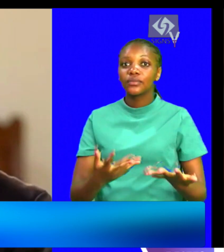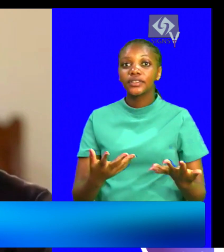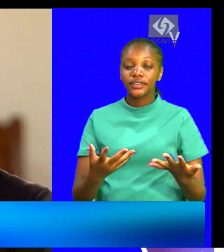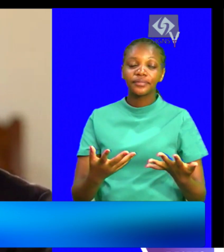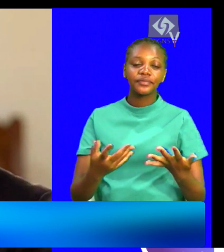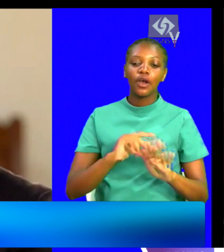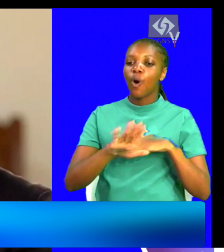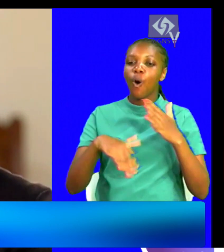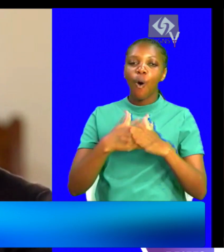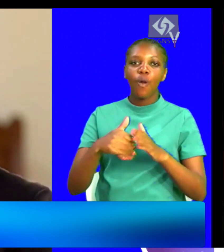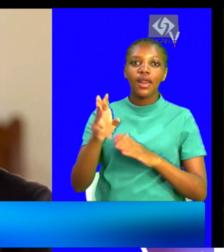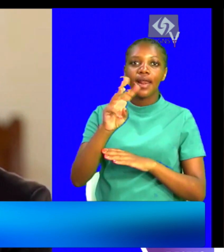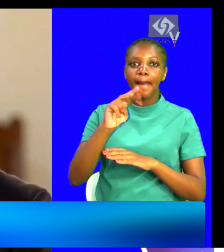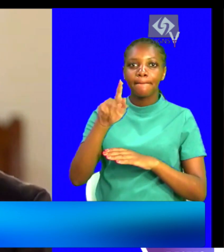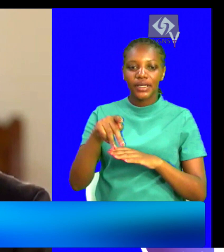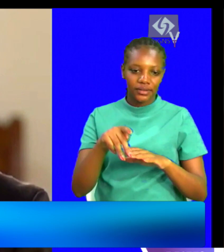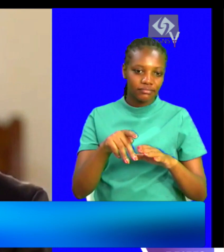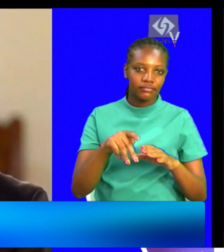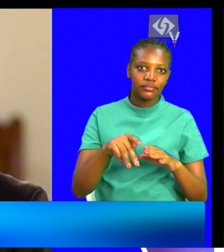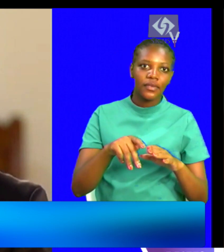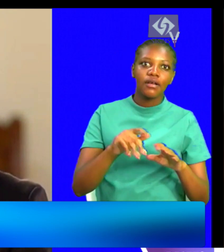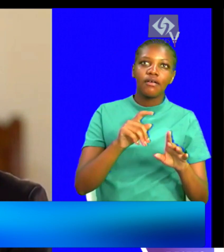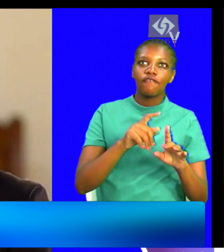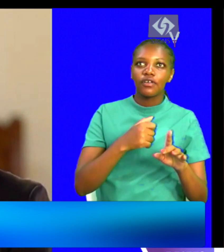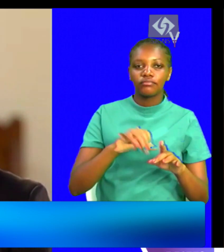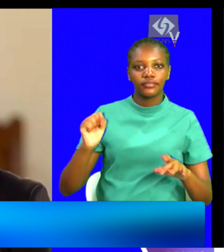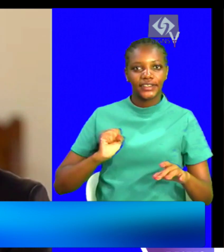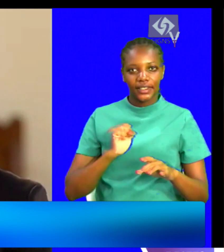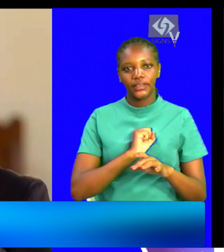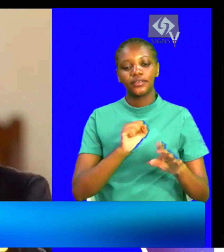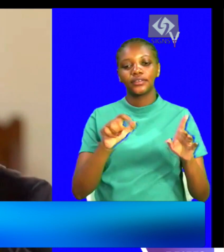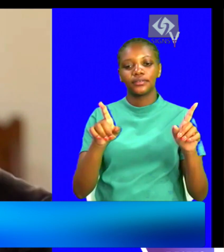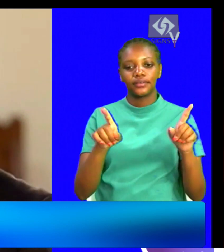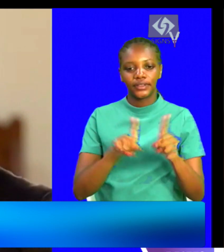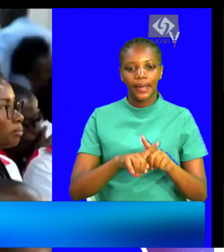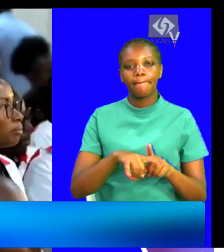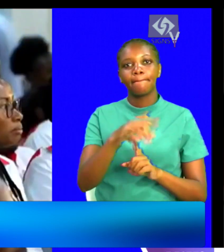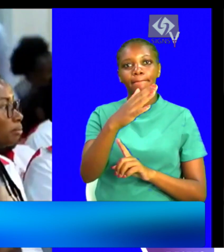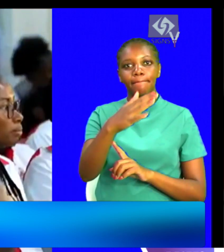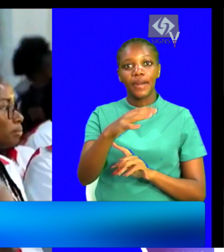Kwa hivyo wabunge wa mabunge yote mawili